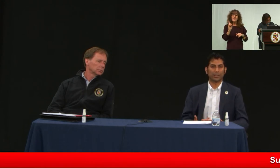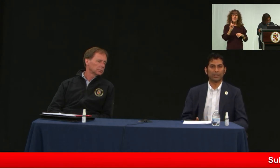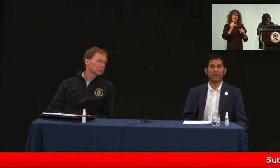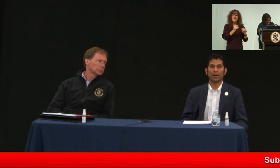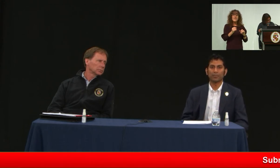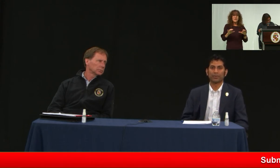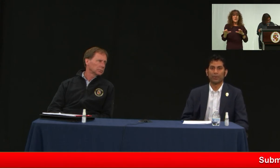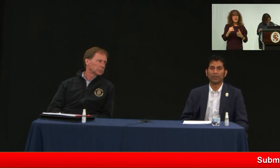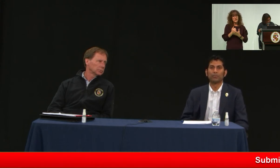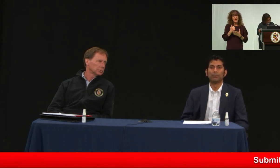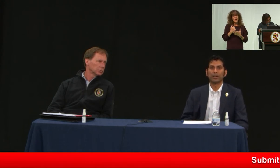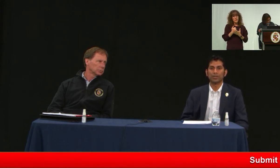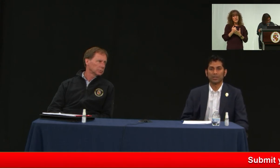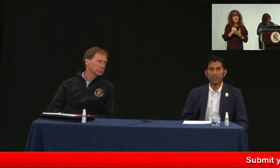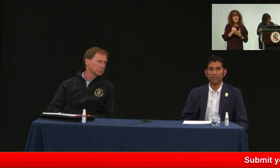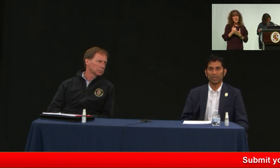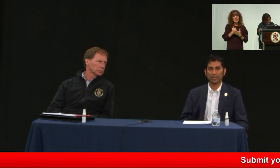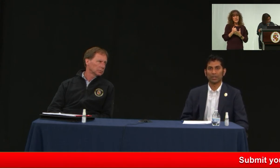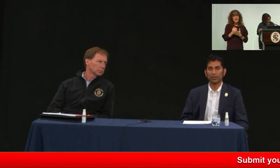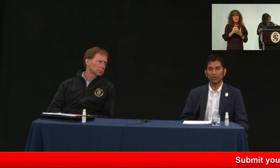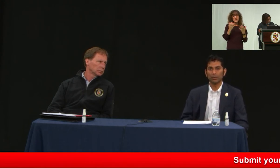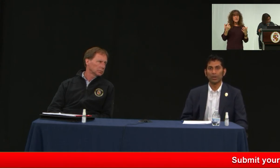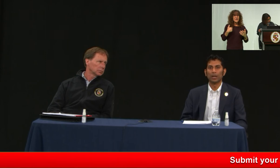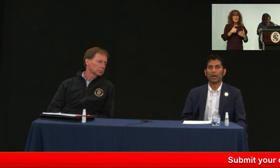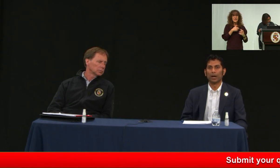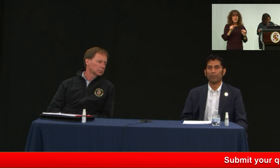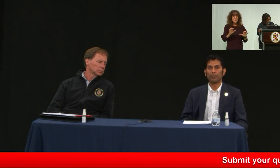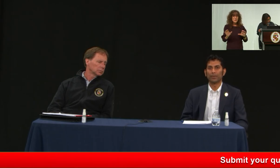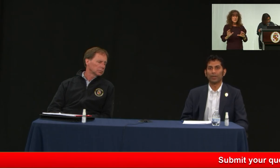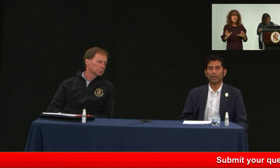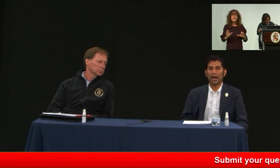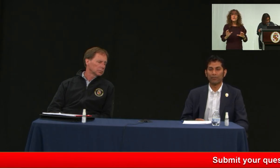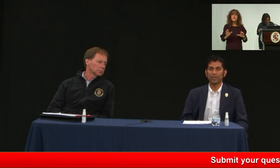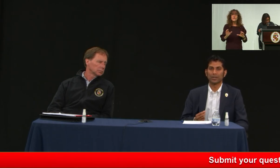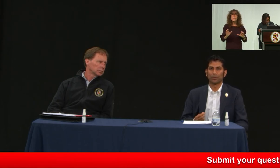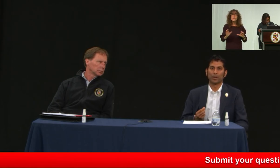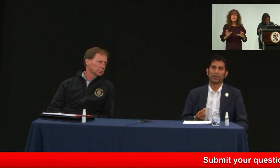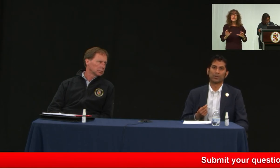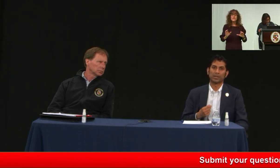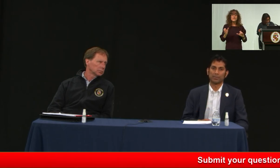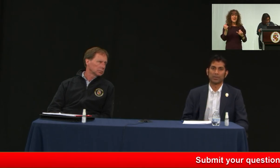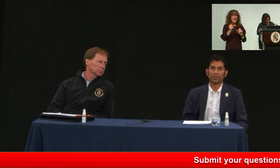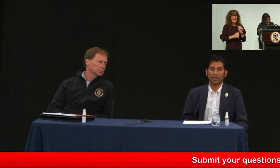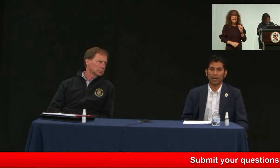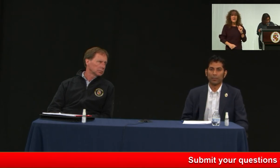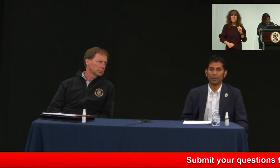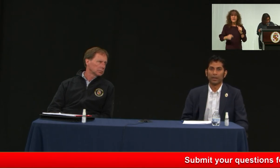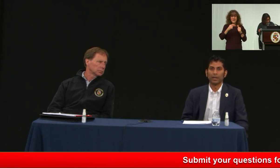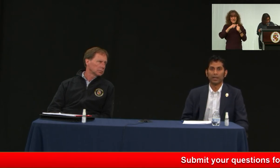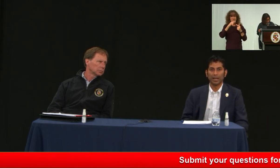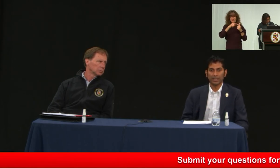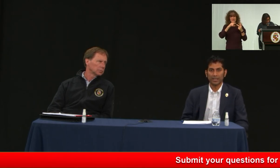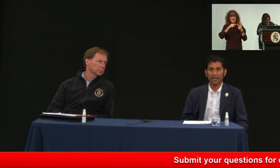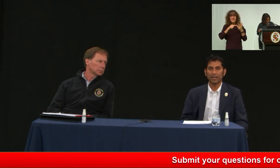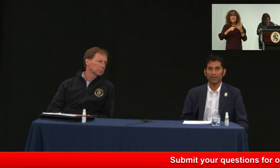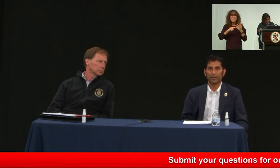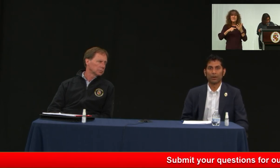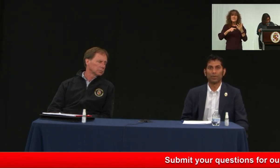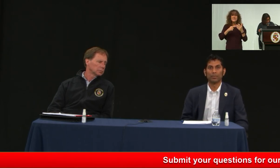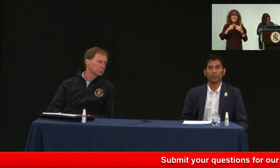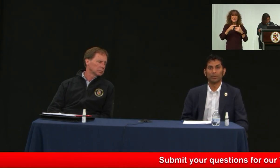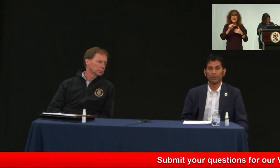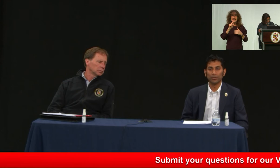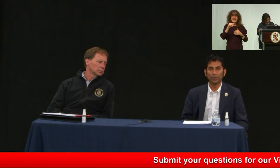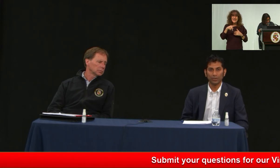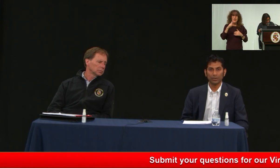individual actions help. So as much as each of us can do, every single one of those steps is going to help. That said, there